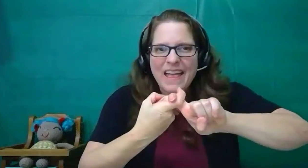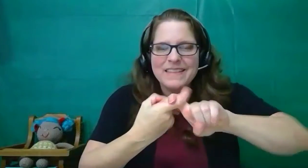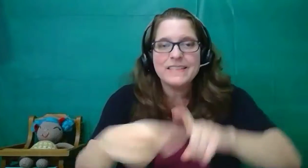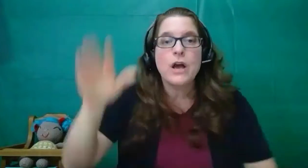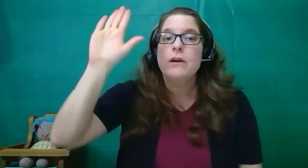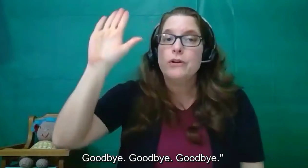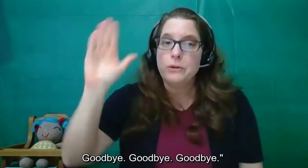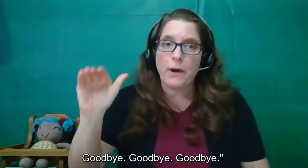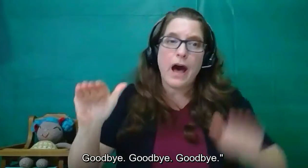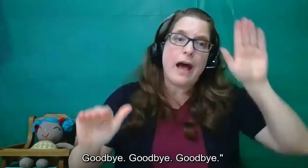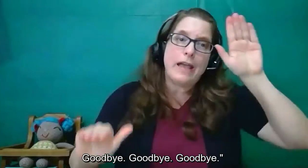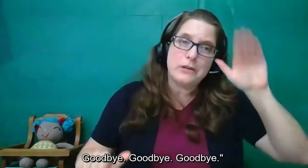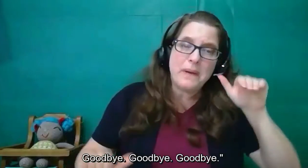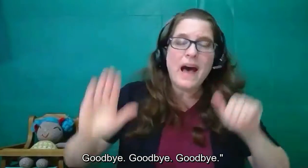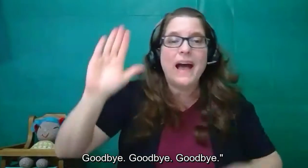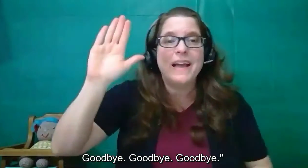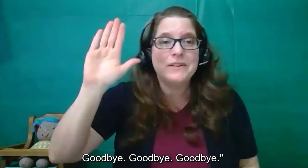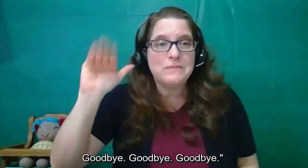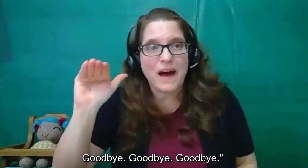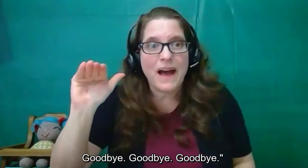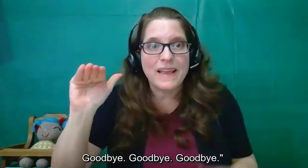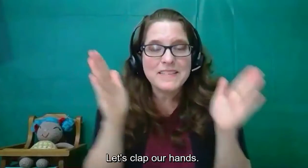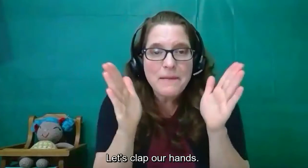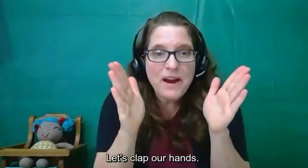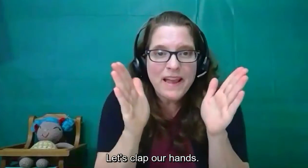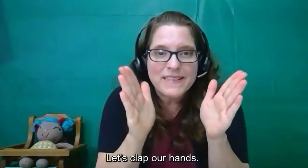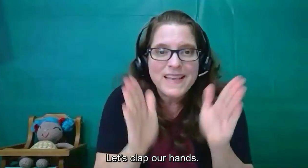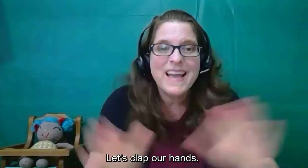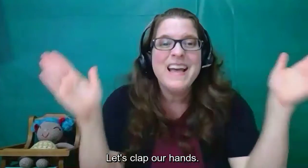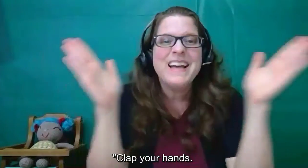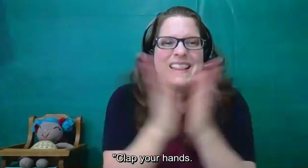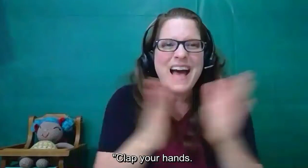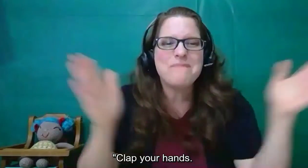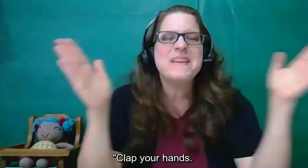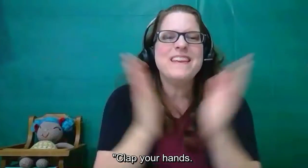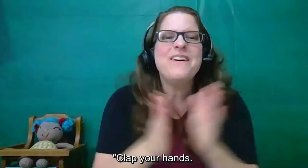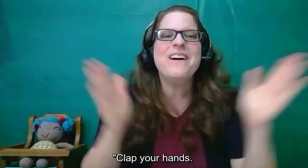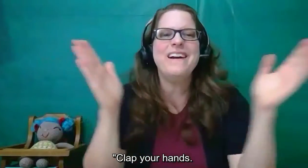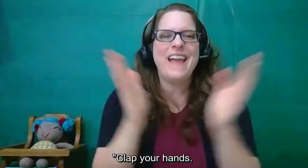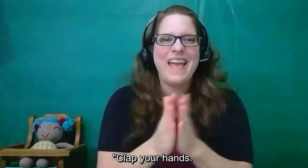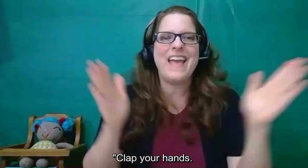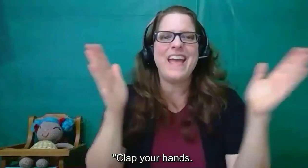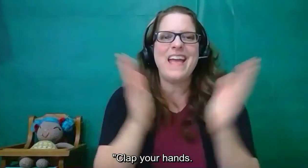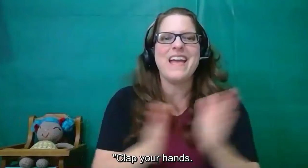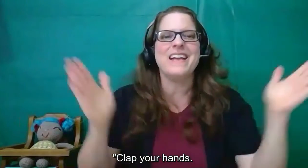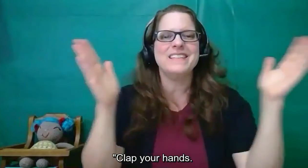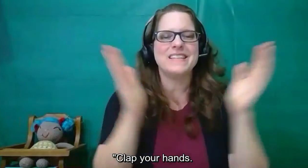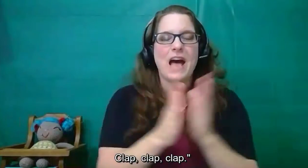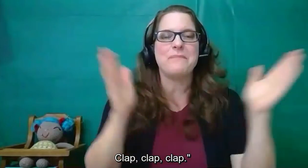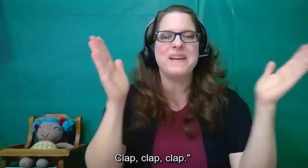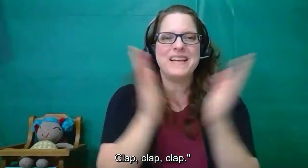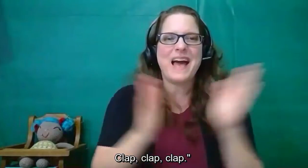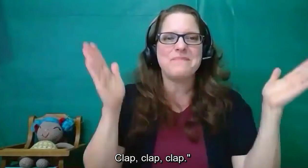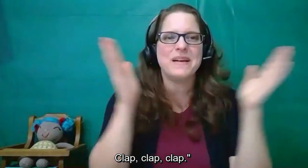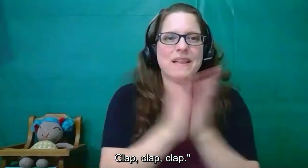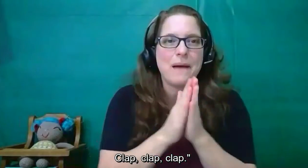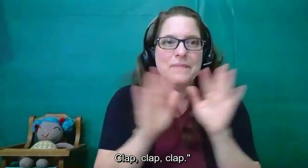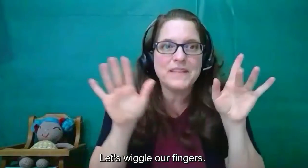friends. Goodbye, goodbye, goodbye. Let's clap our hands. Clap your hands. Clap, clap, clap. Let's wiggle